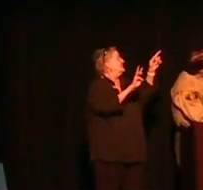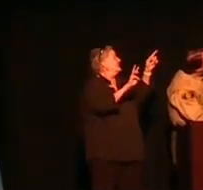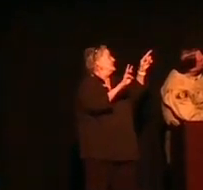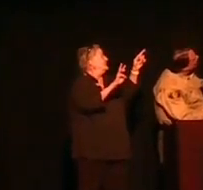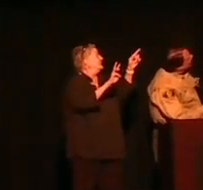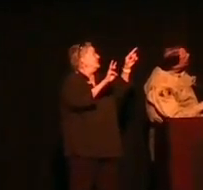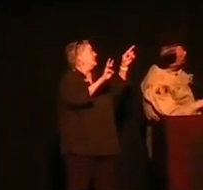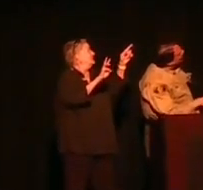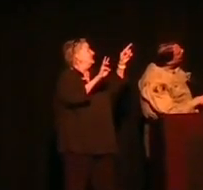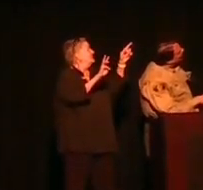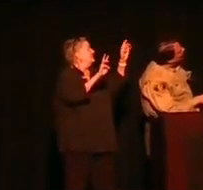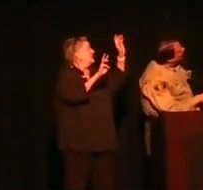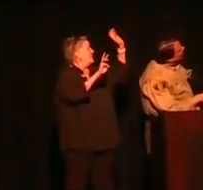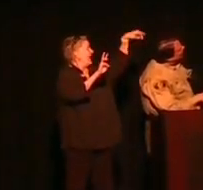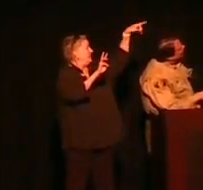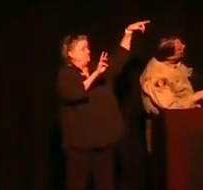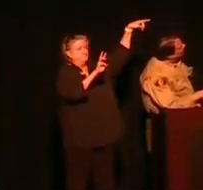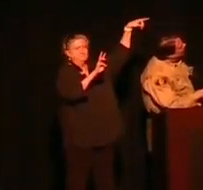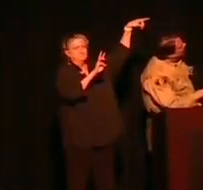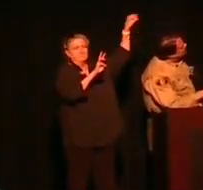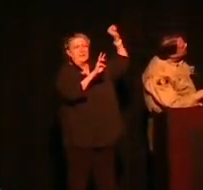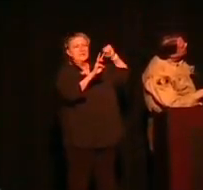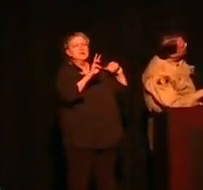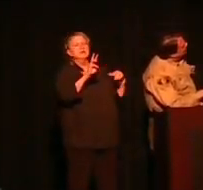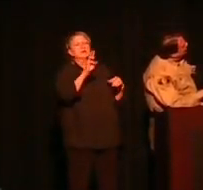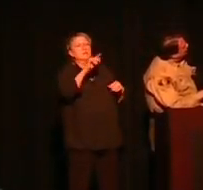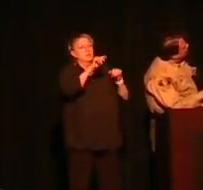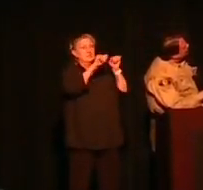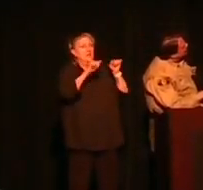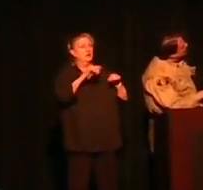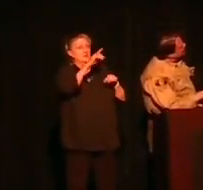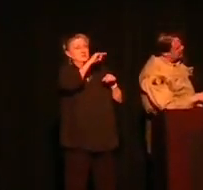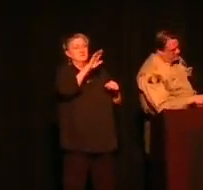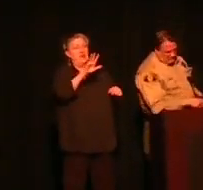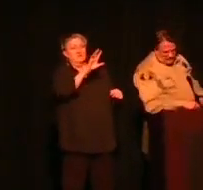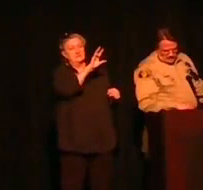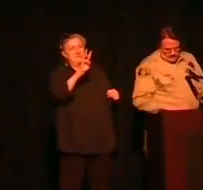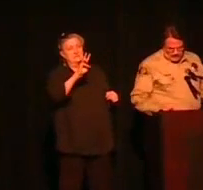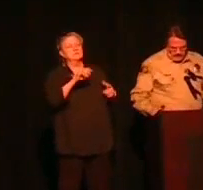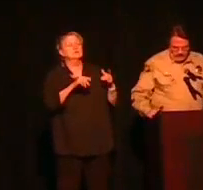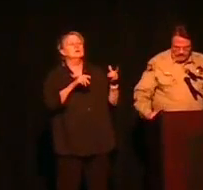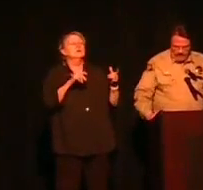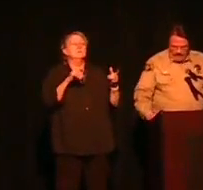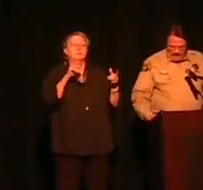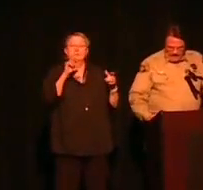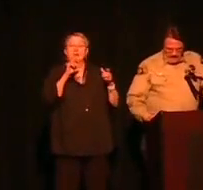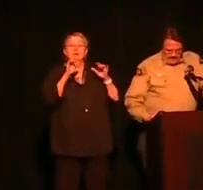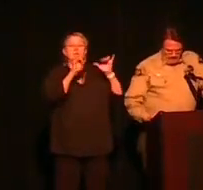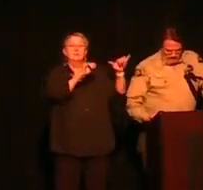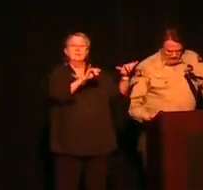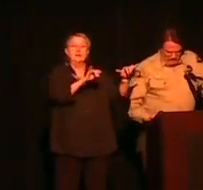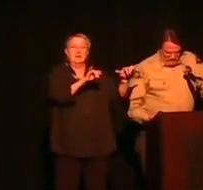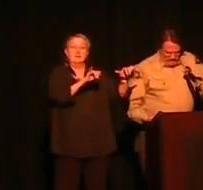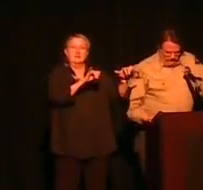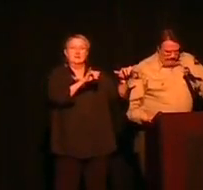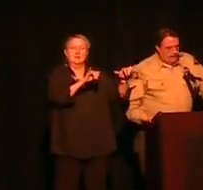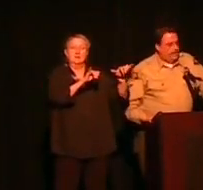areas right here, these areas here, 5 and 6, they remain